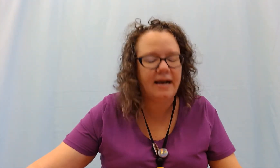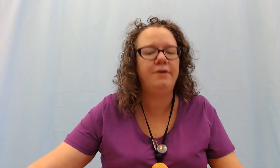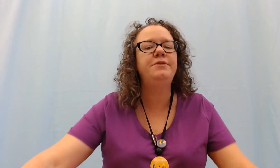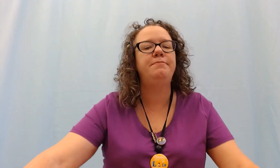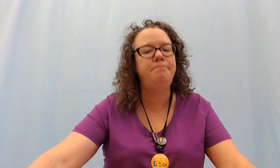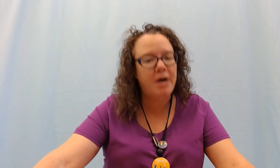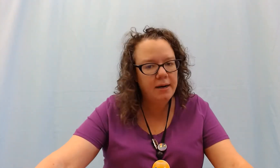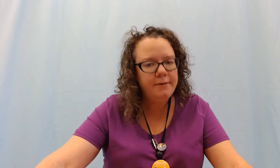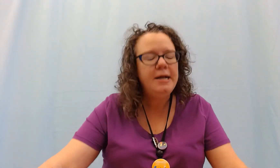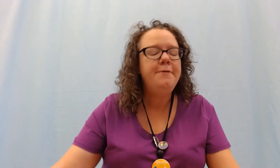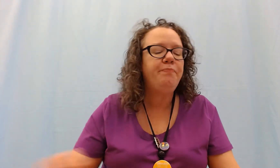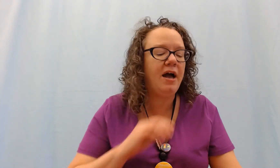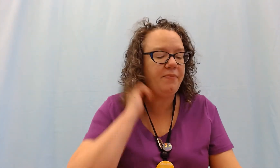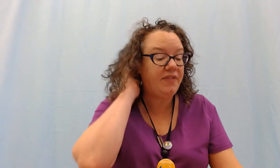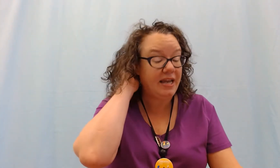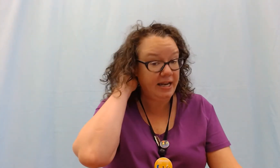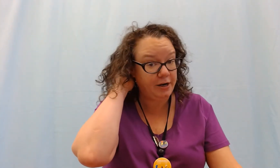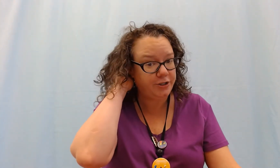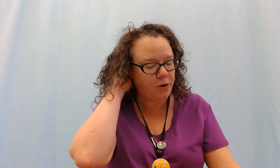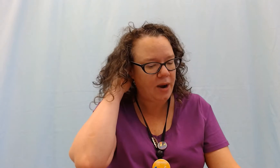sound, buh, that they can hear so well.